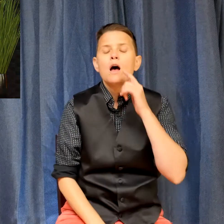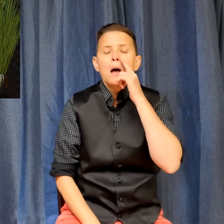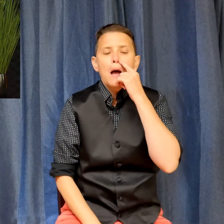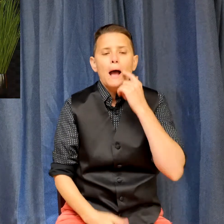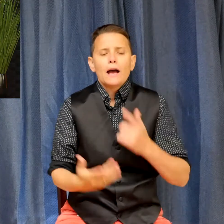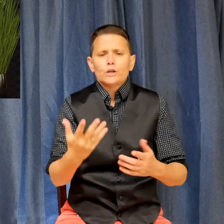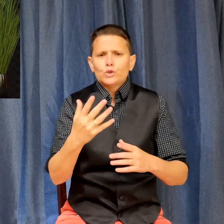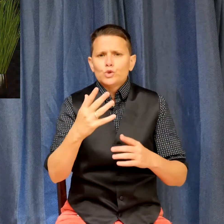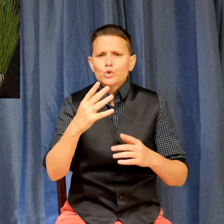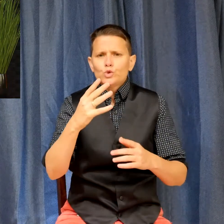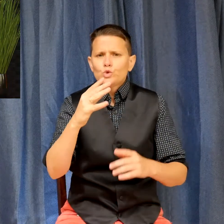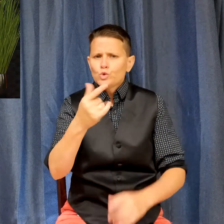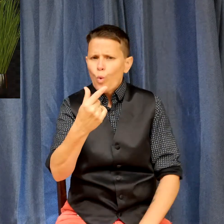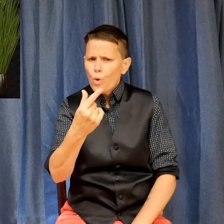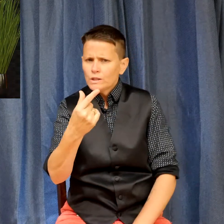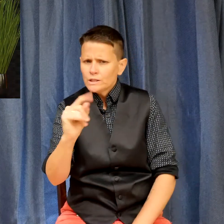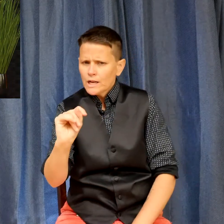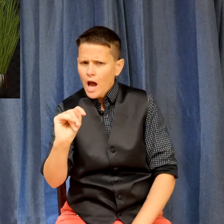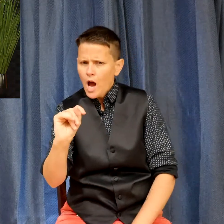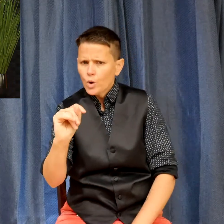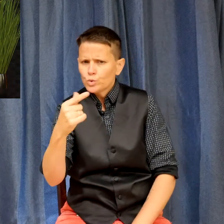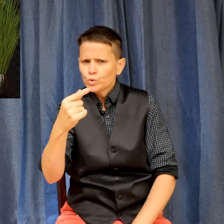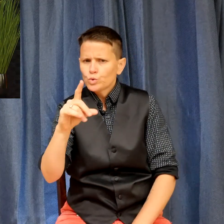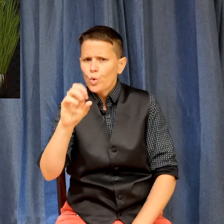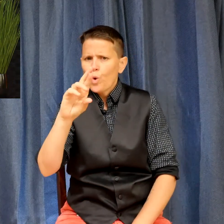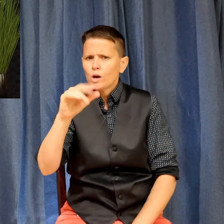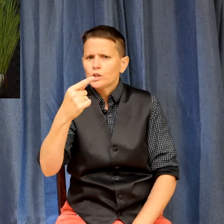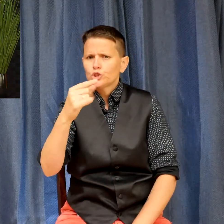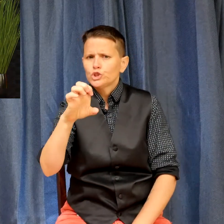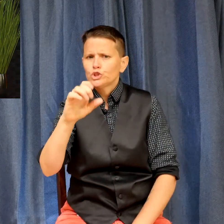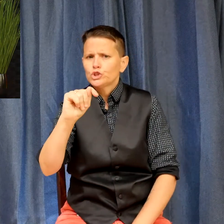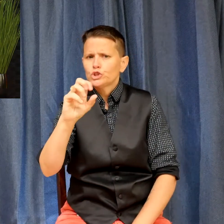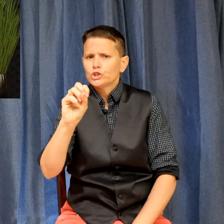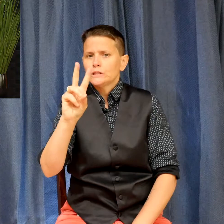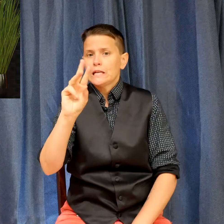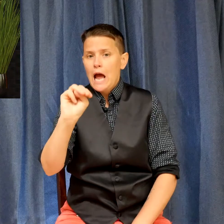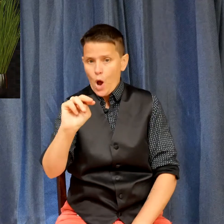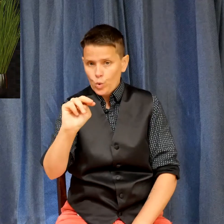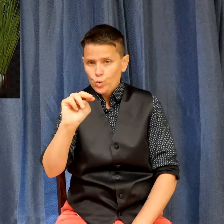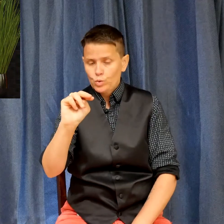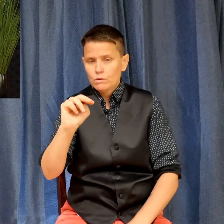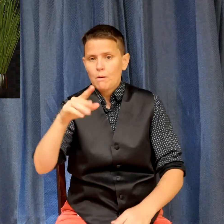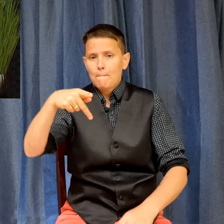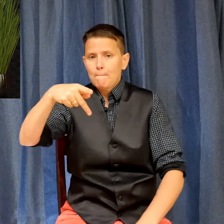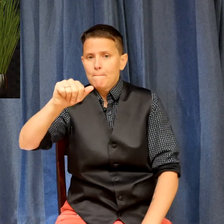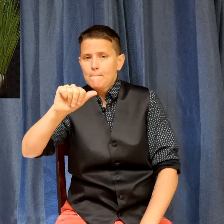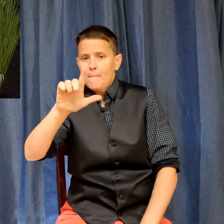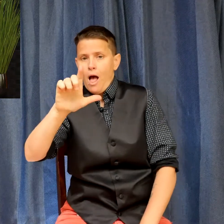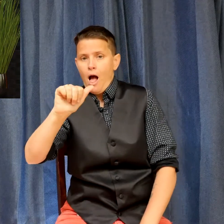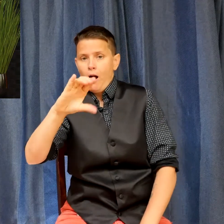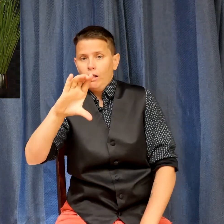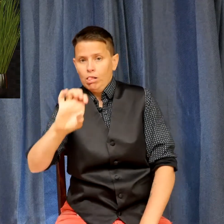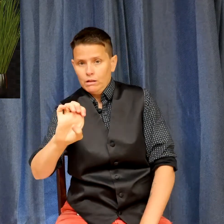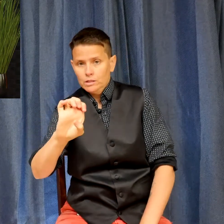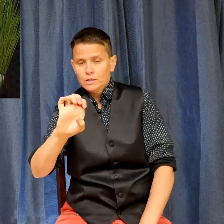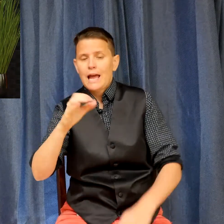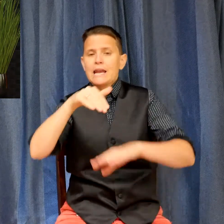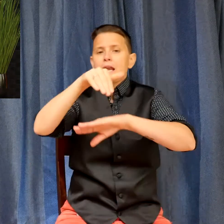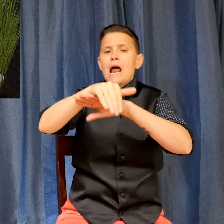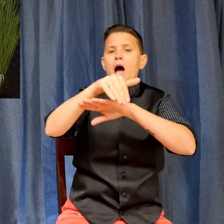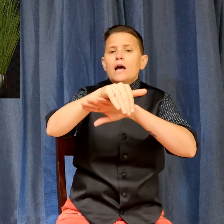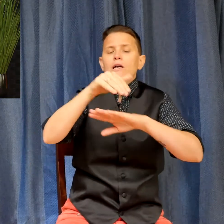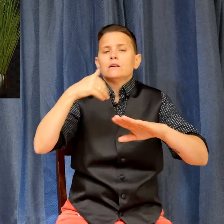the Georgetown, It's the Georgetown Palace. A night of soul and rhythm and blues